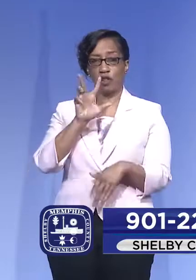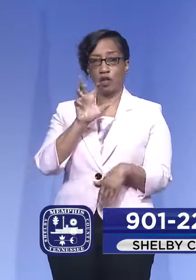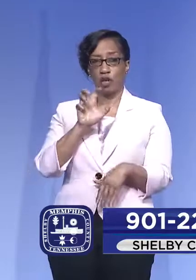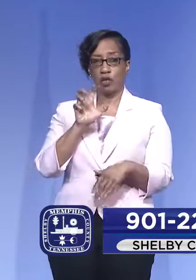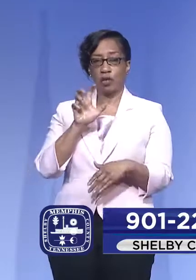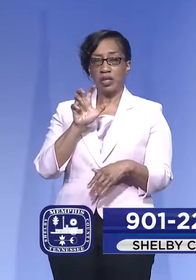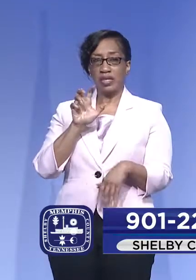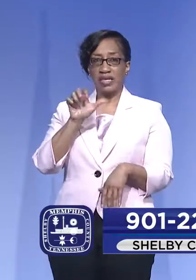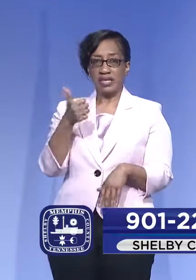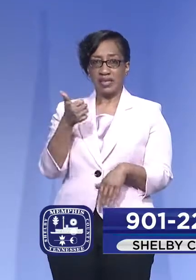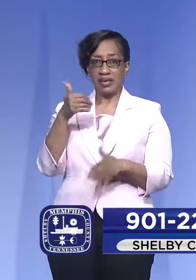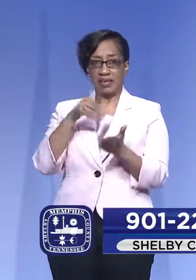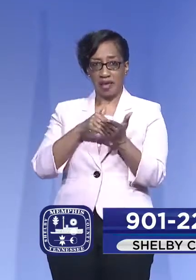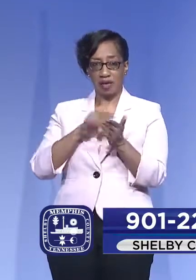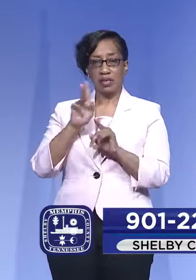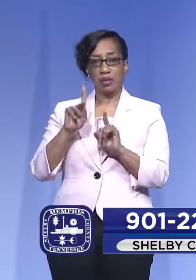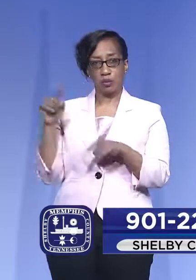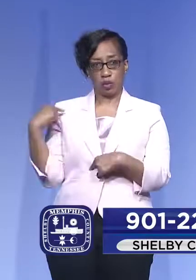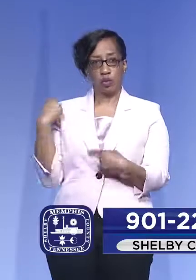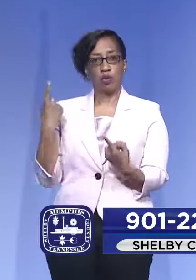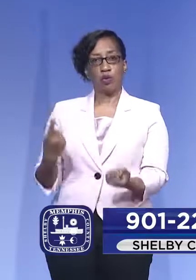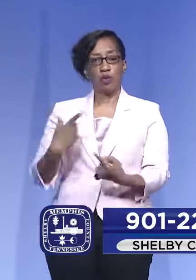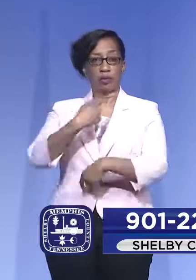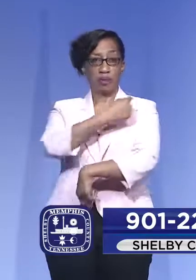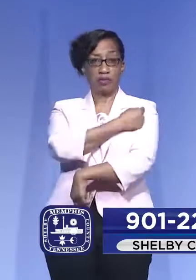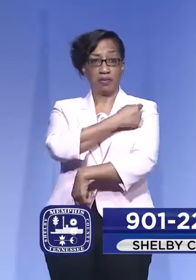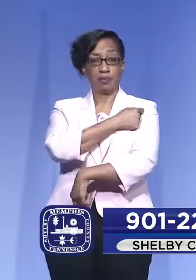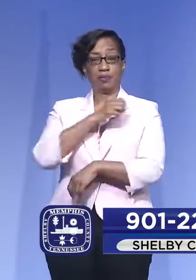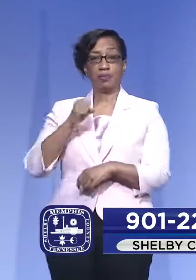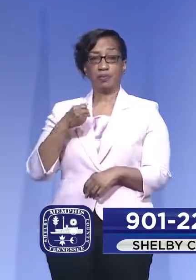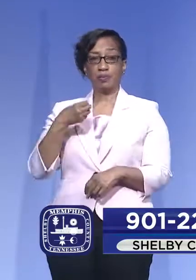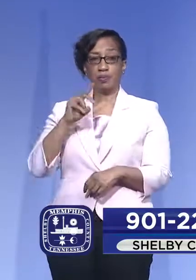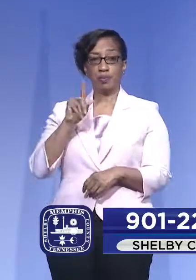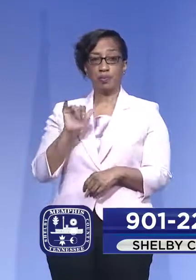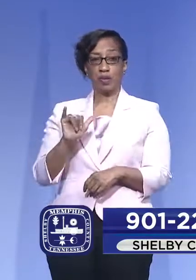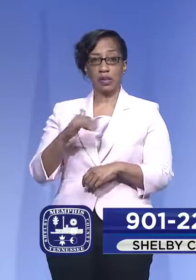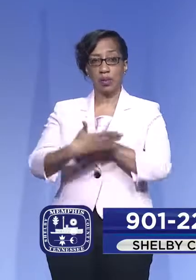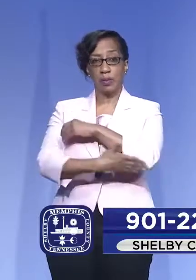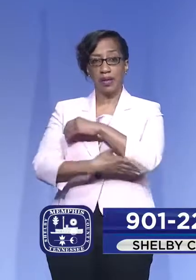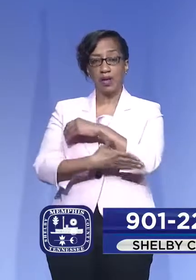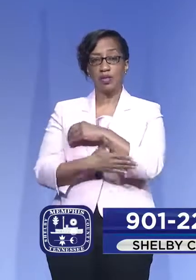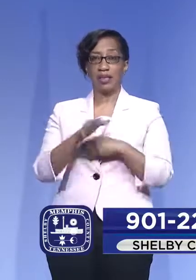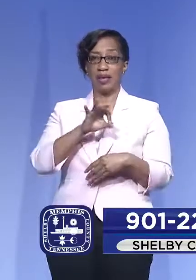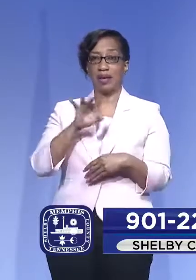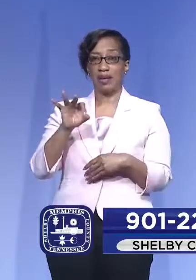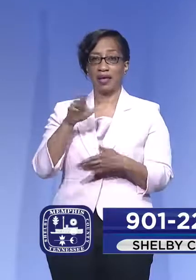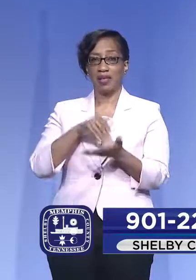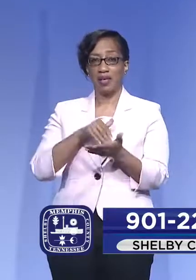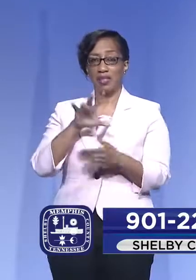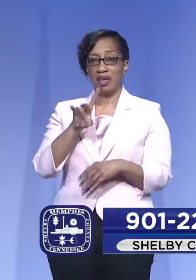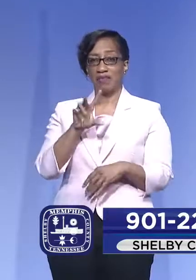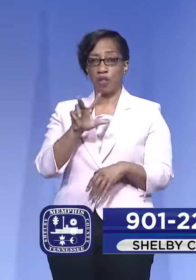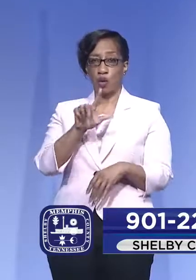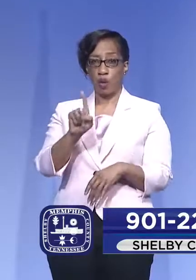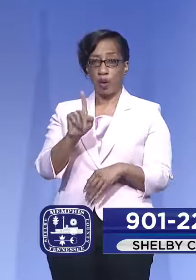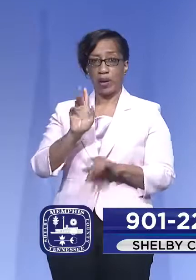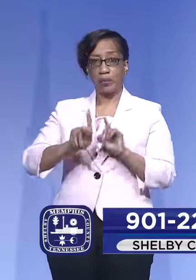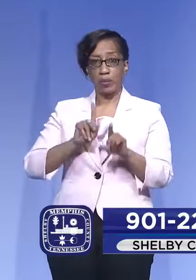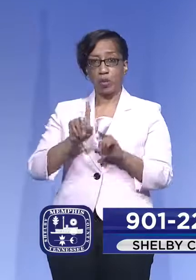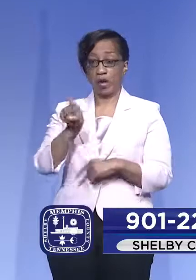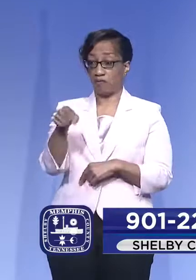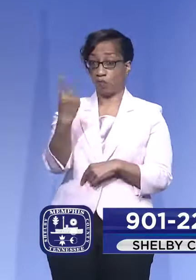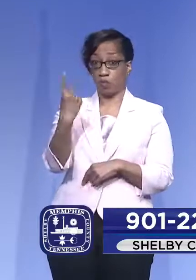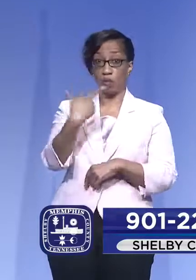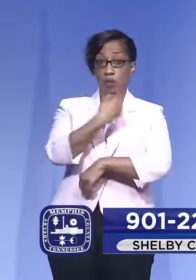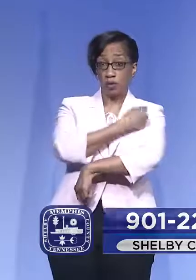310,060 people have been vaccinated in Shelby County. That includes 99,731 people who've had a single dose